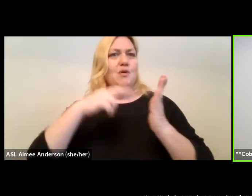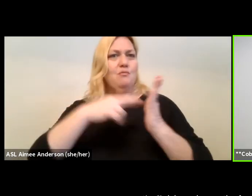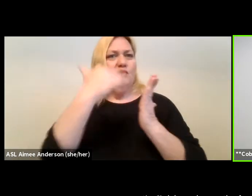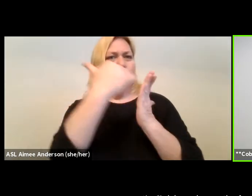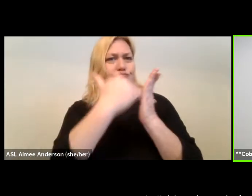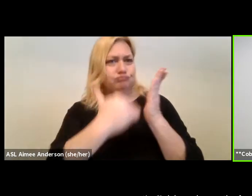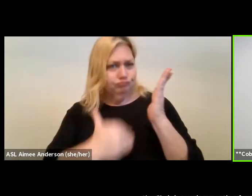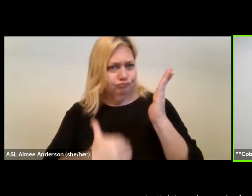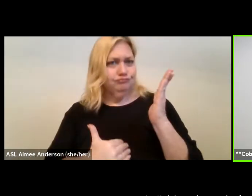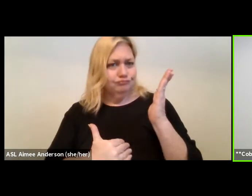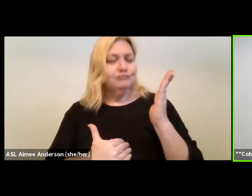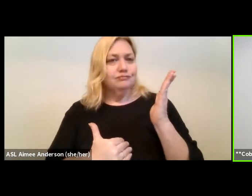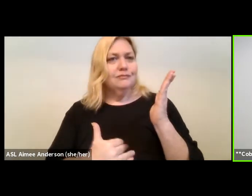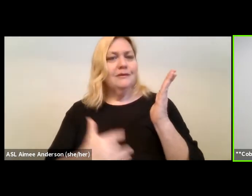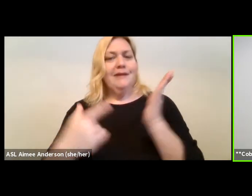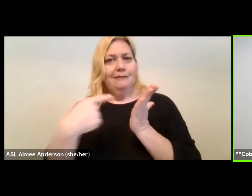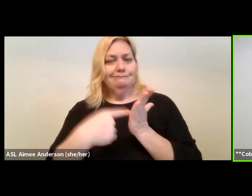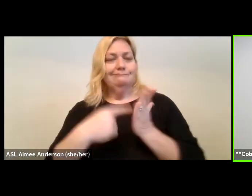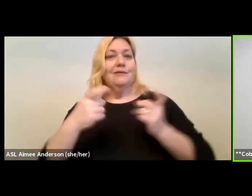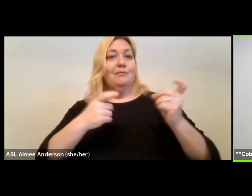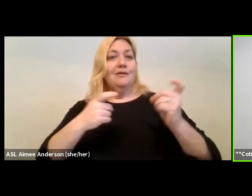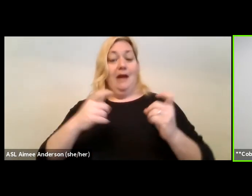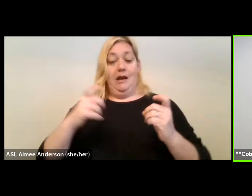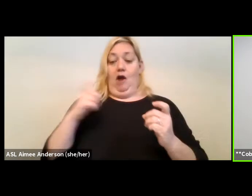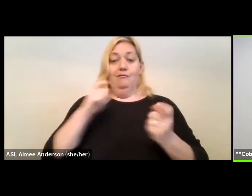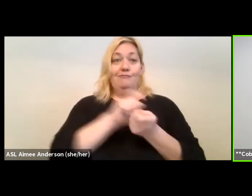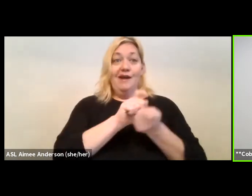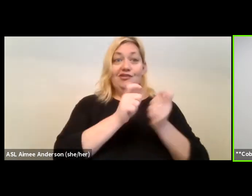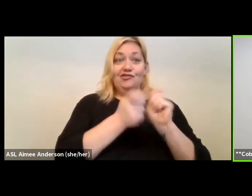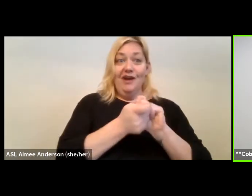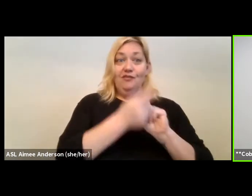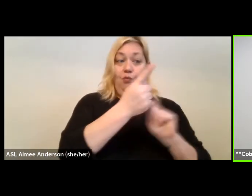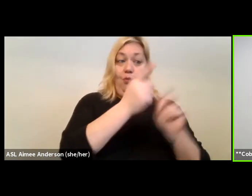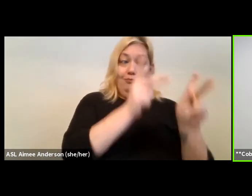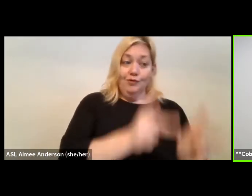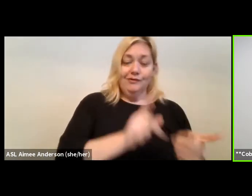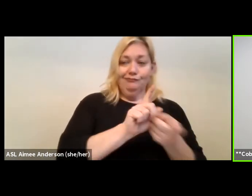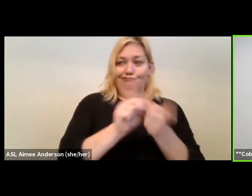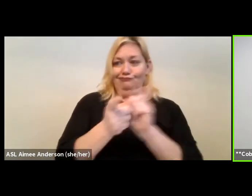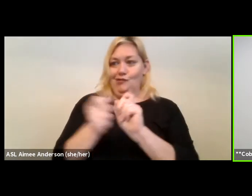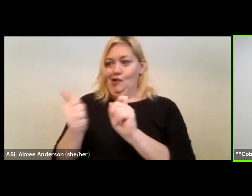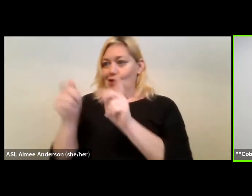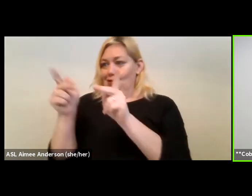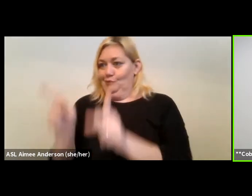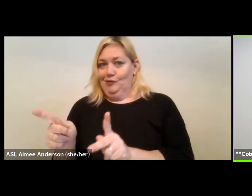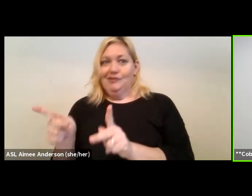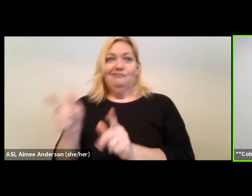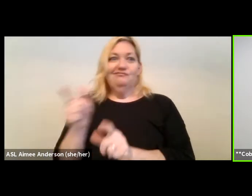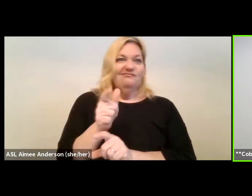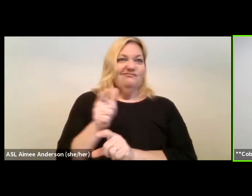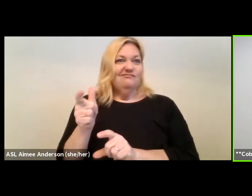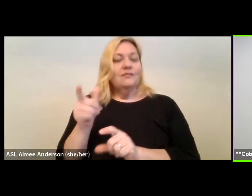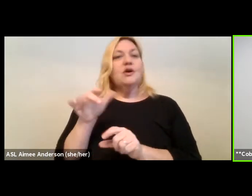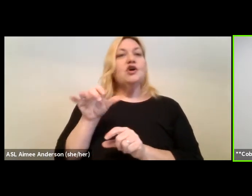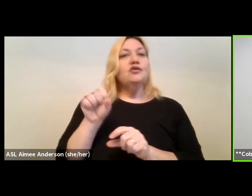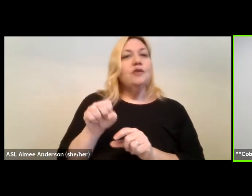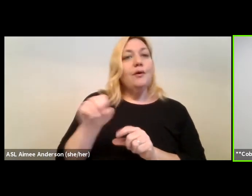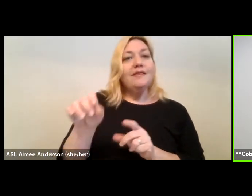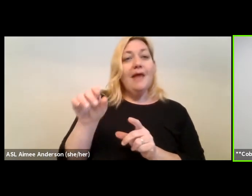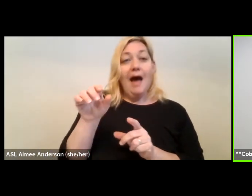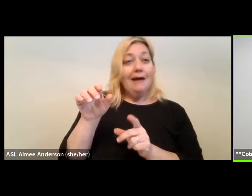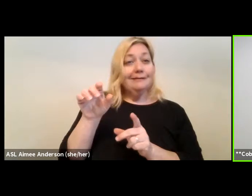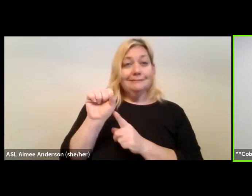will come before us, the presiding officer may change from one person to another. And so in that case,